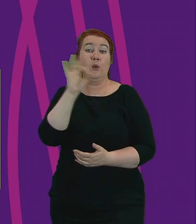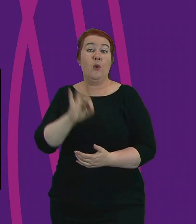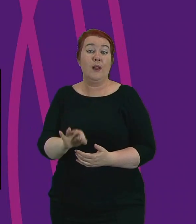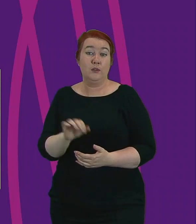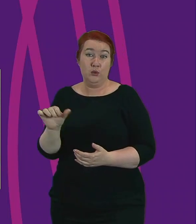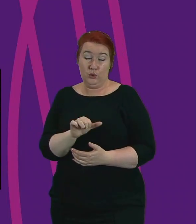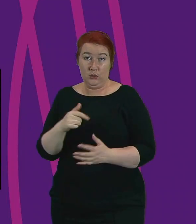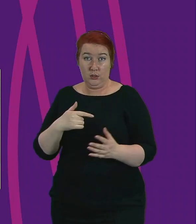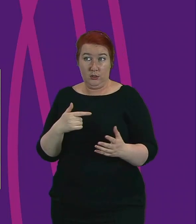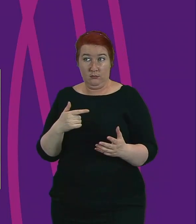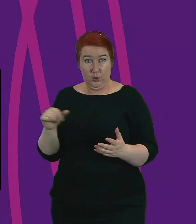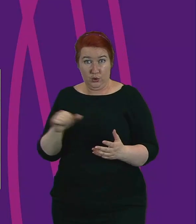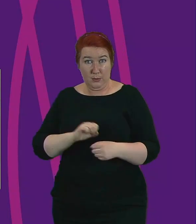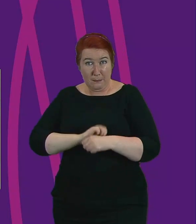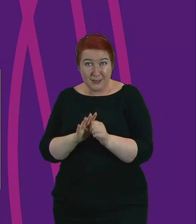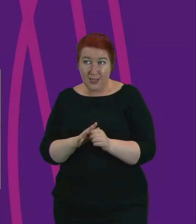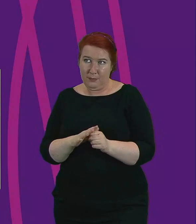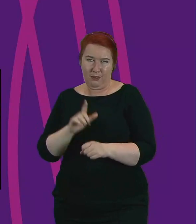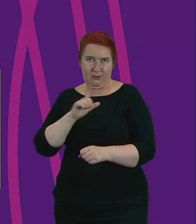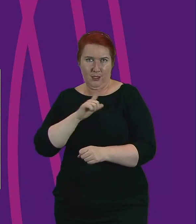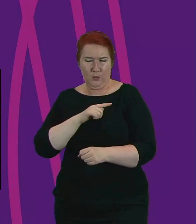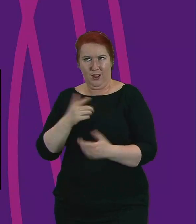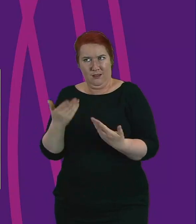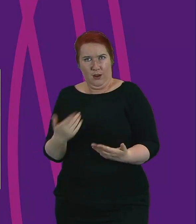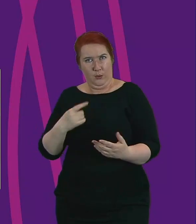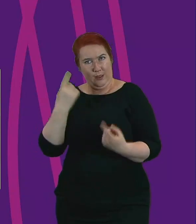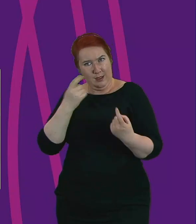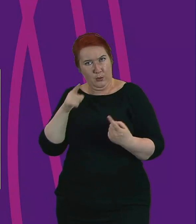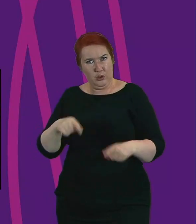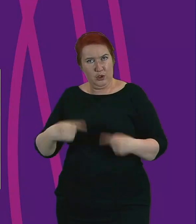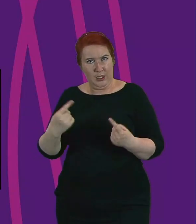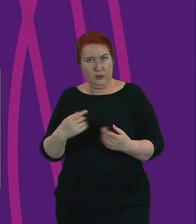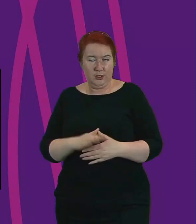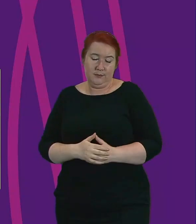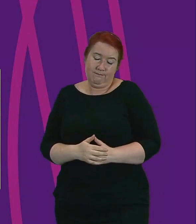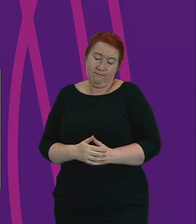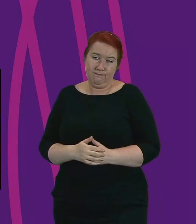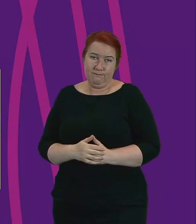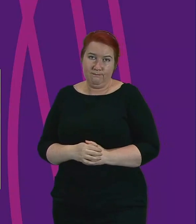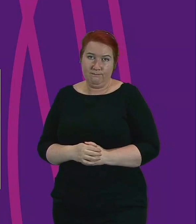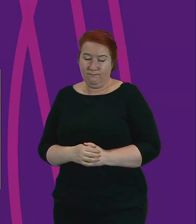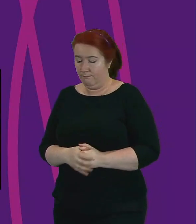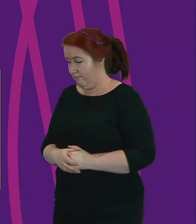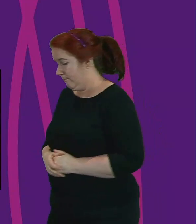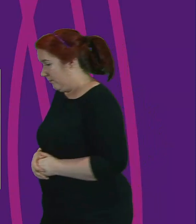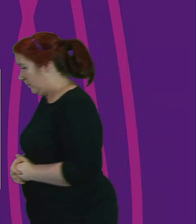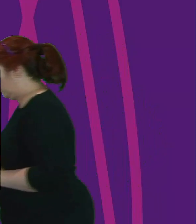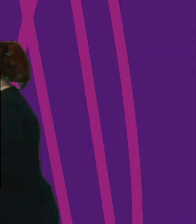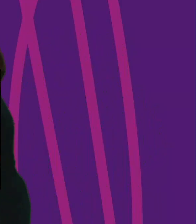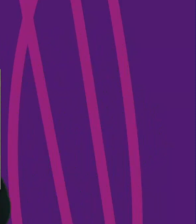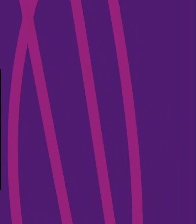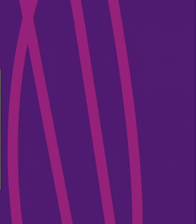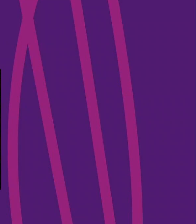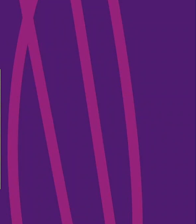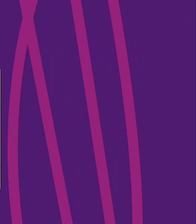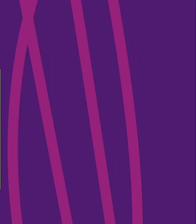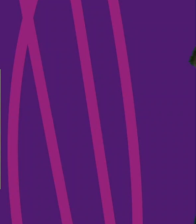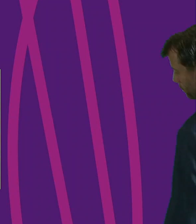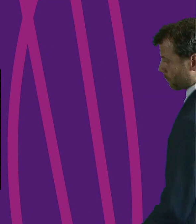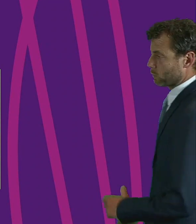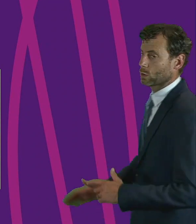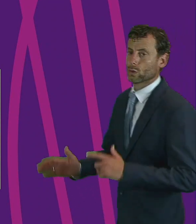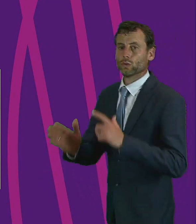global pandemic before we start considering these challenges. Deputy Presiding Officer. I call on Jean Freeman to respond to the